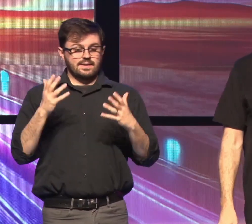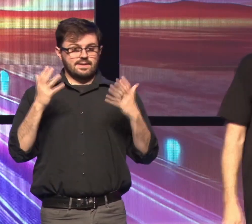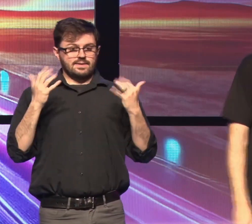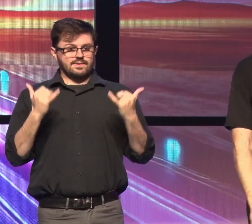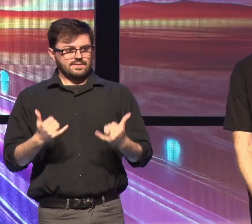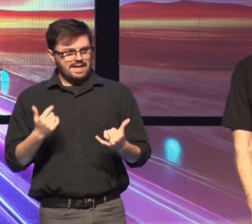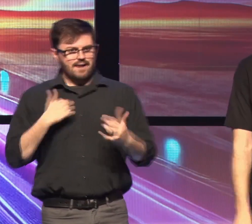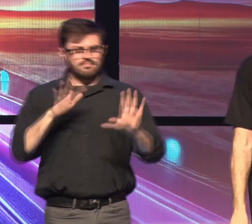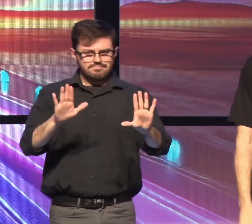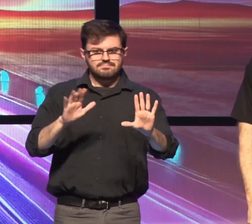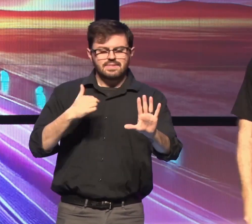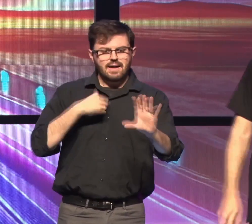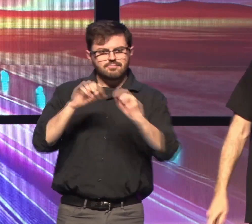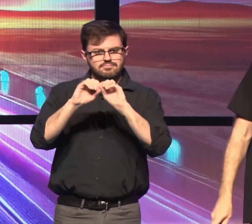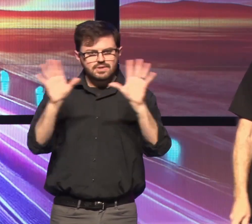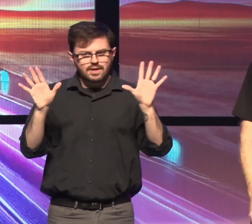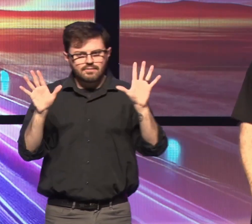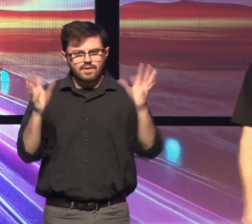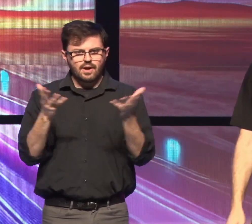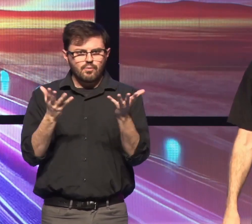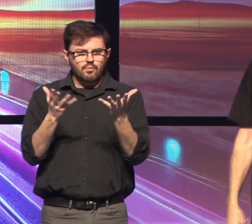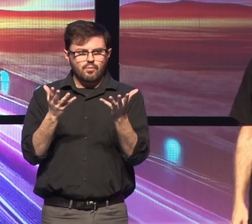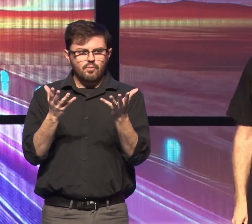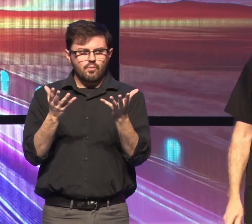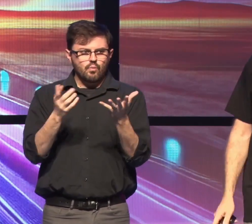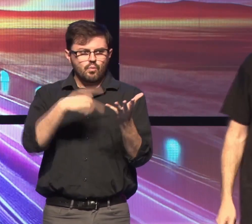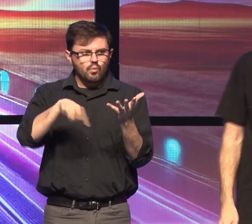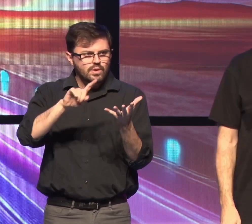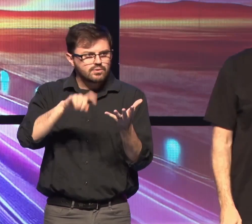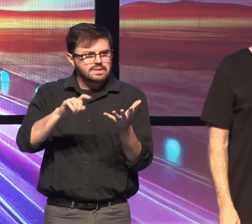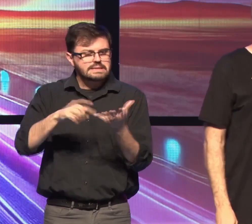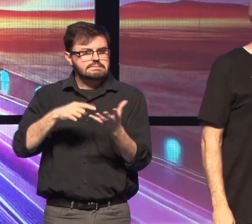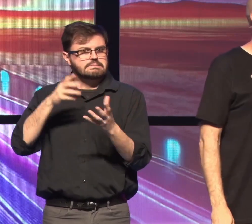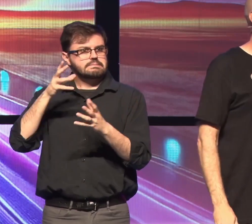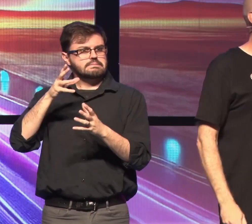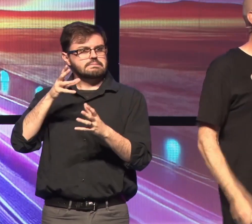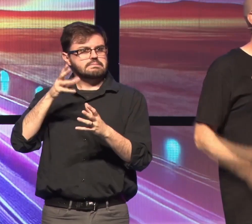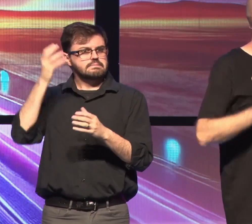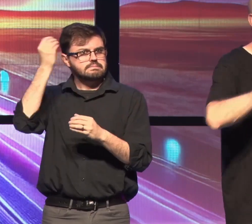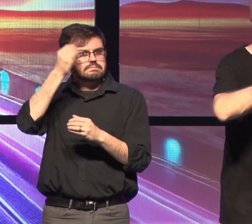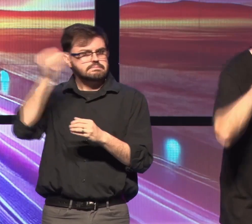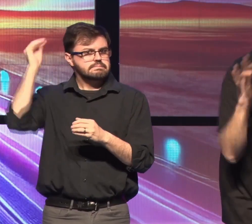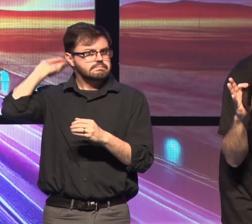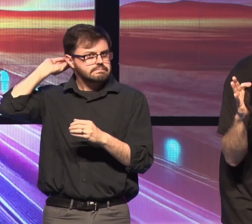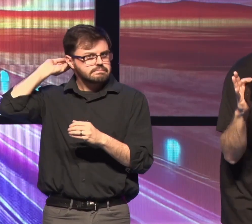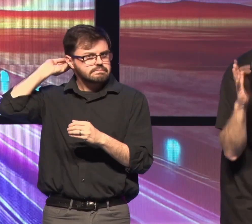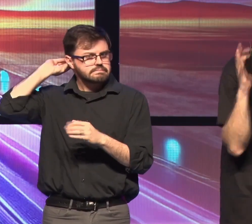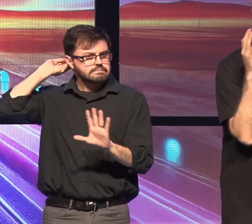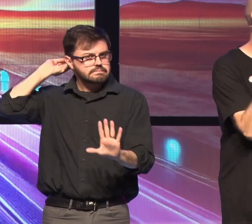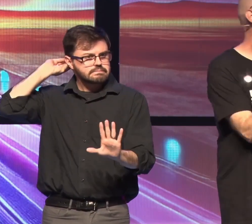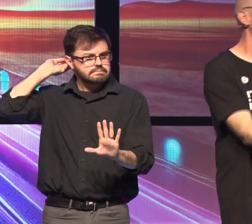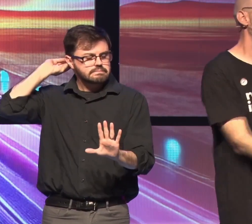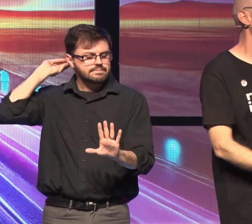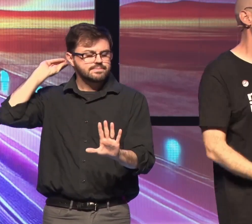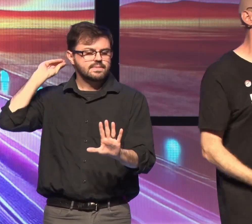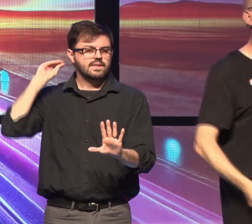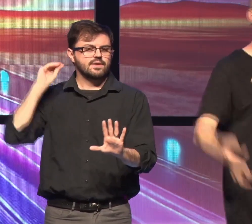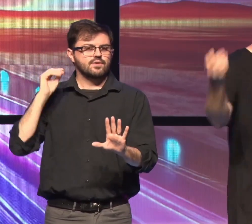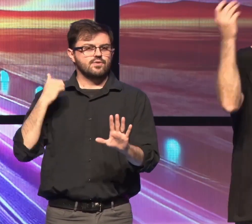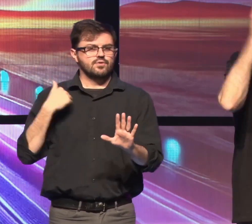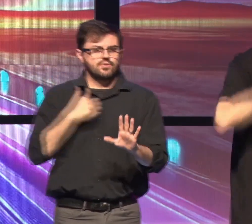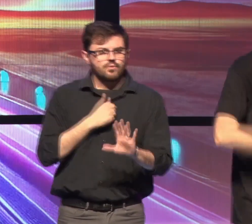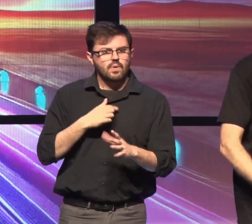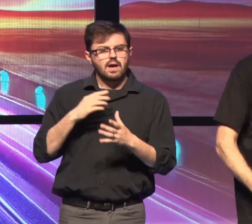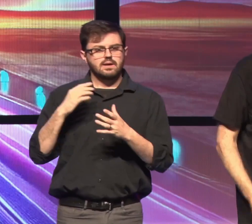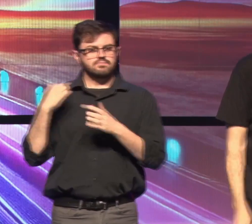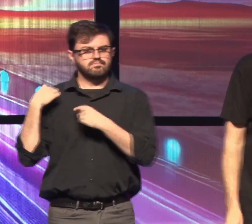the world? Accommodations, for like these stupid big words. So here's what I don't want us to miss, because we're talking about Revelation. I want to